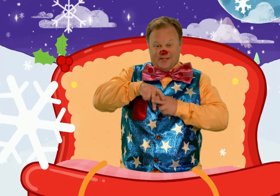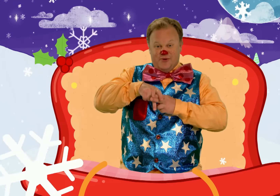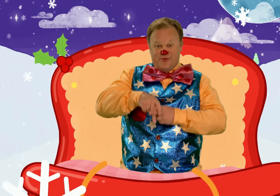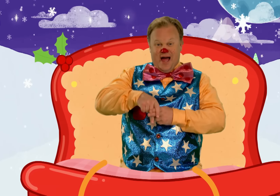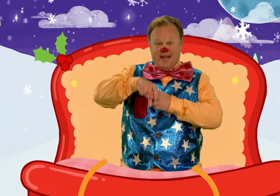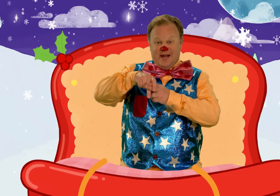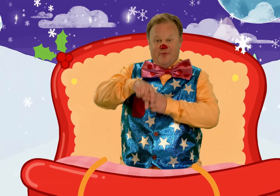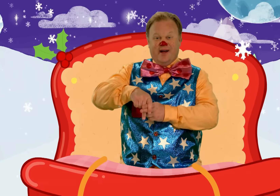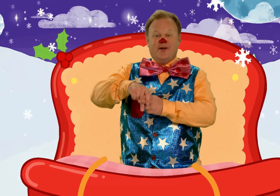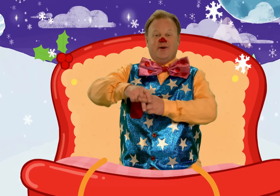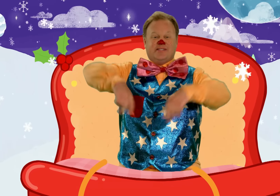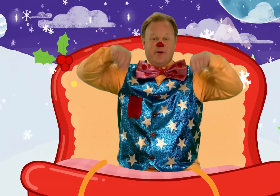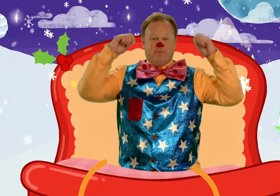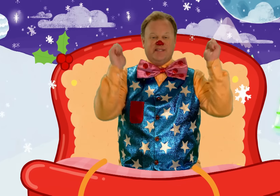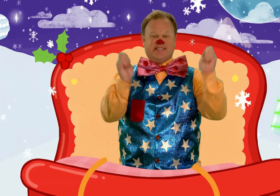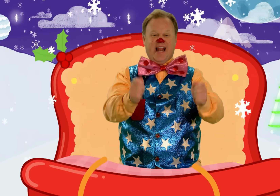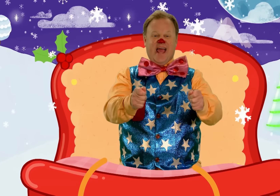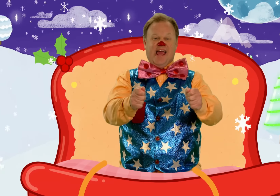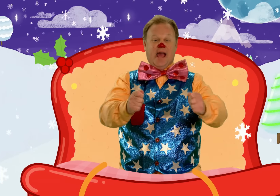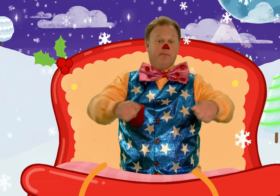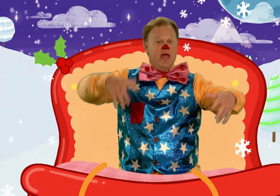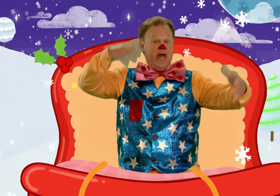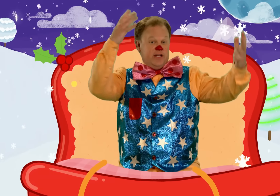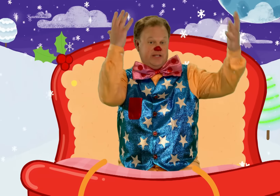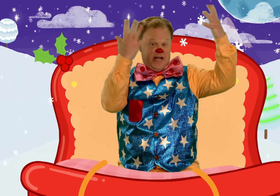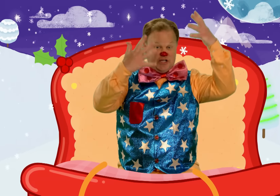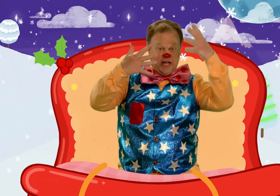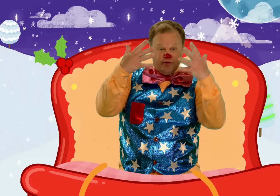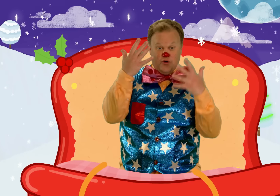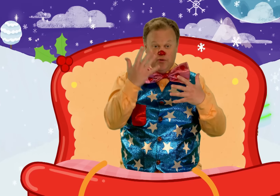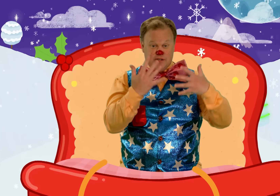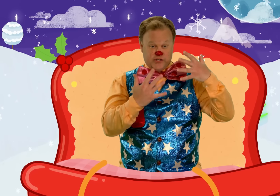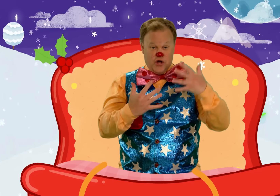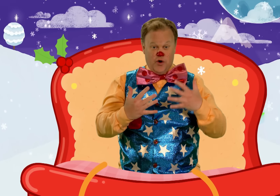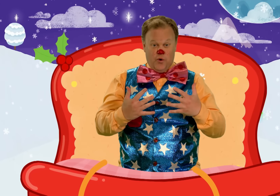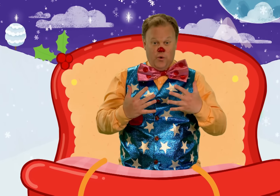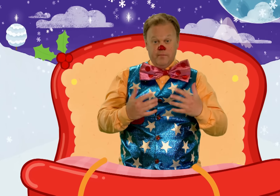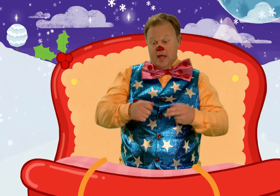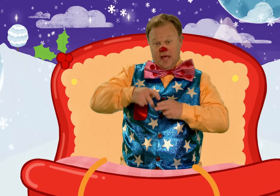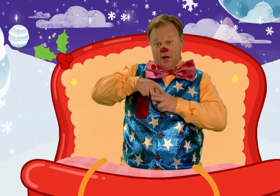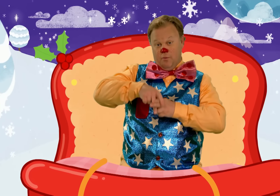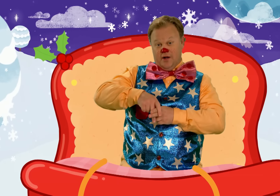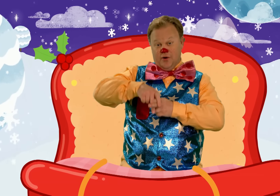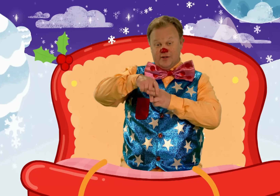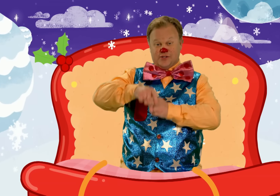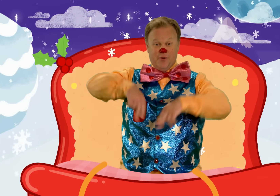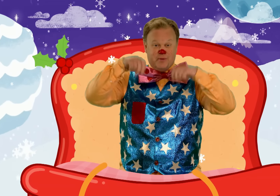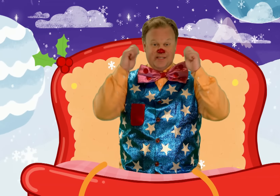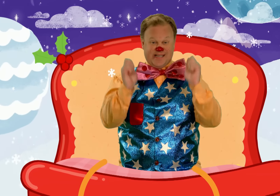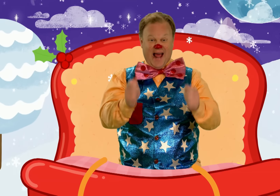to ride in a one-horse open sleigh. Dashing through the snow, in a one-horse open